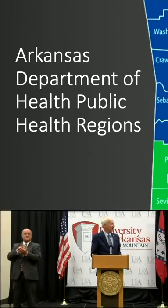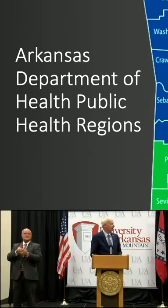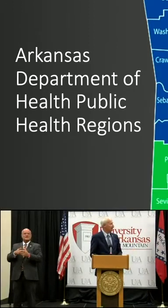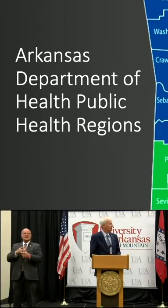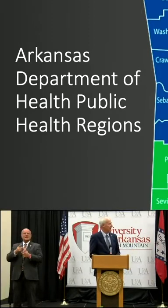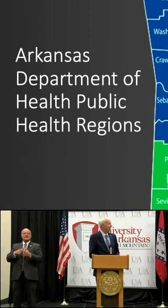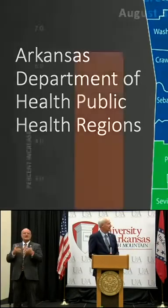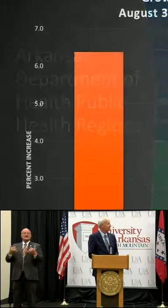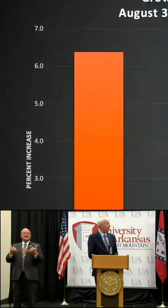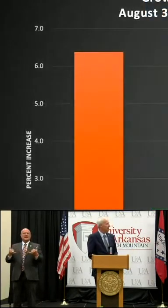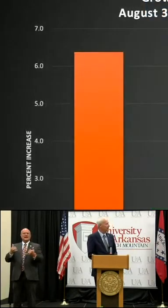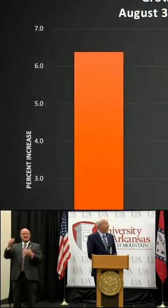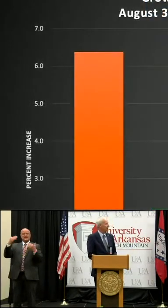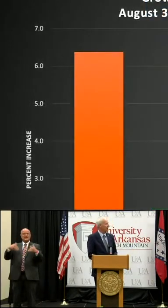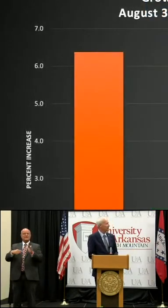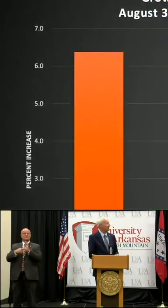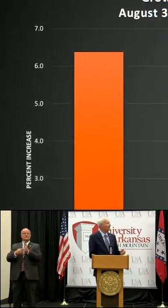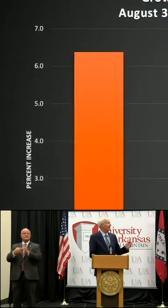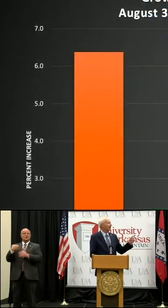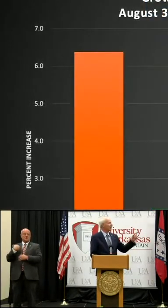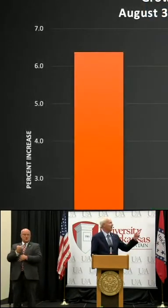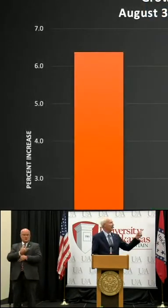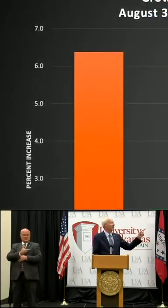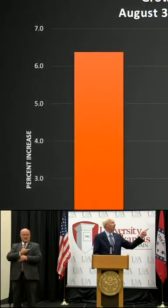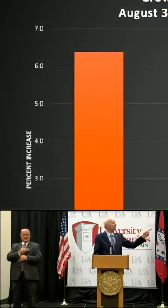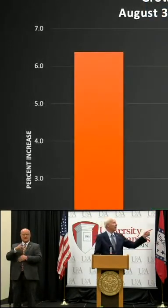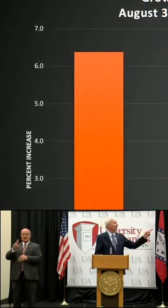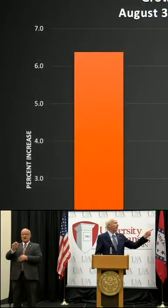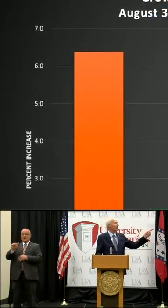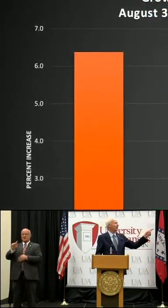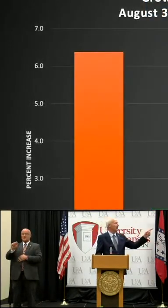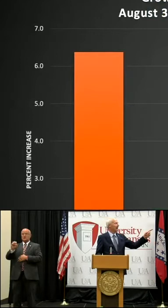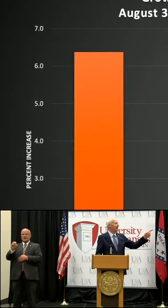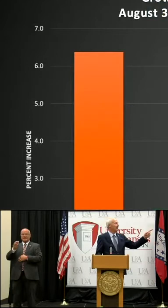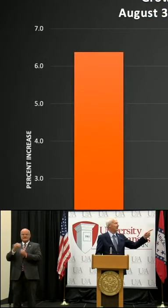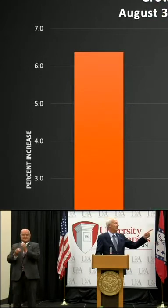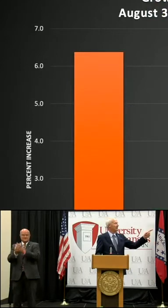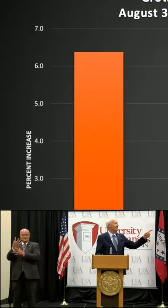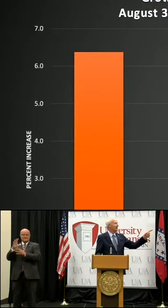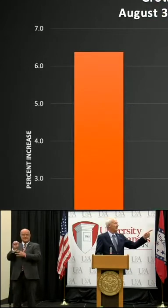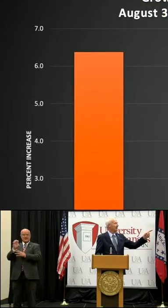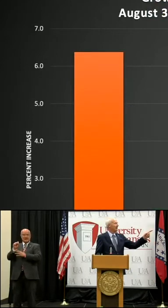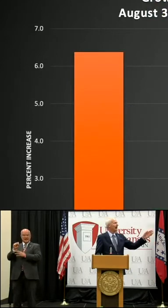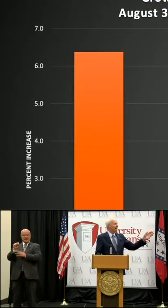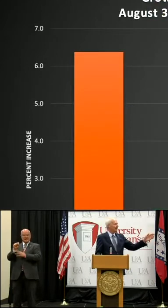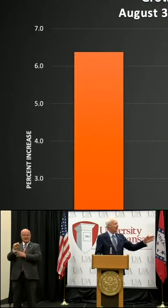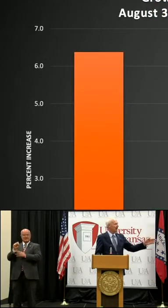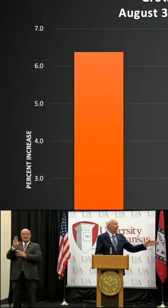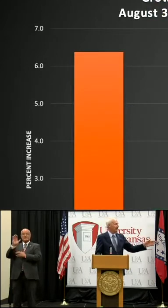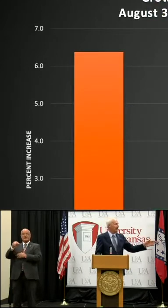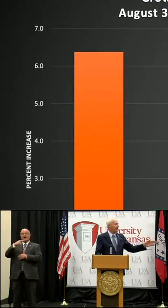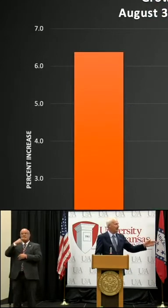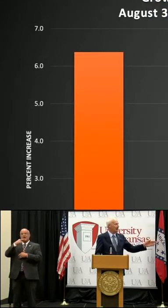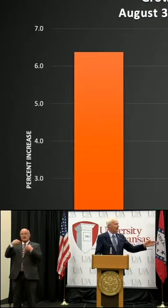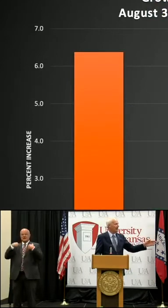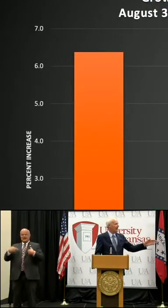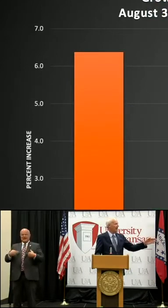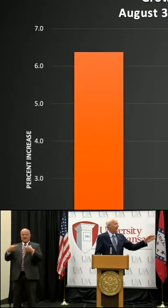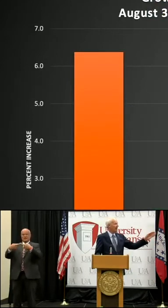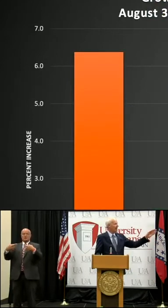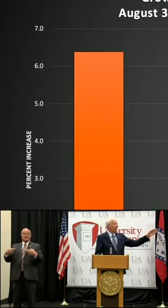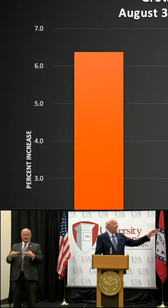then let's go to the next one that shows us the rate of growth of cases by public health